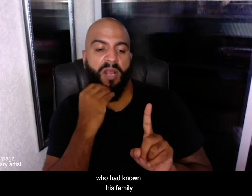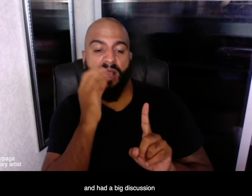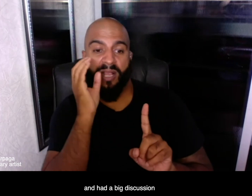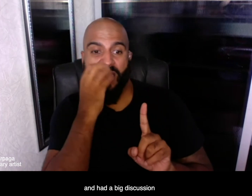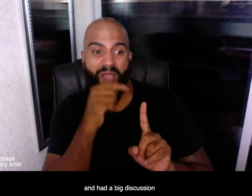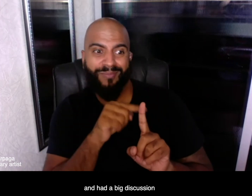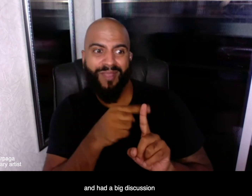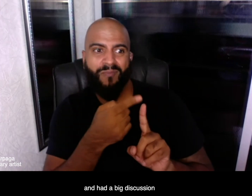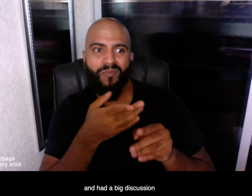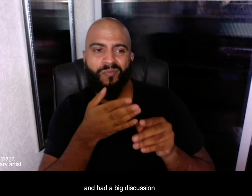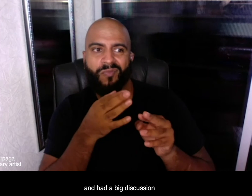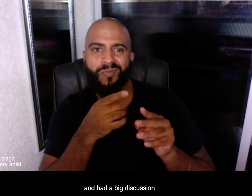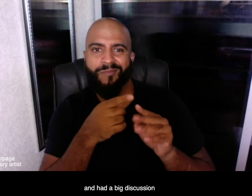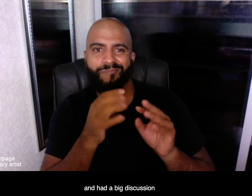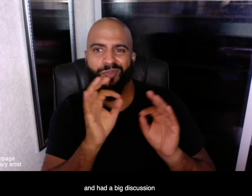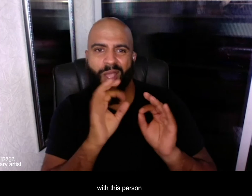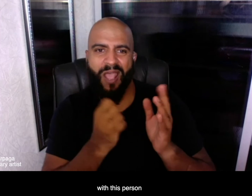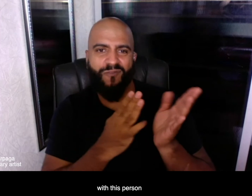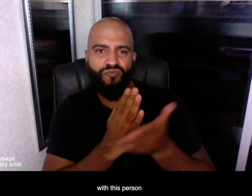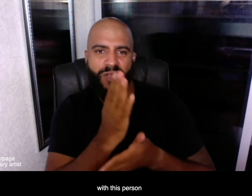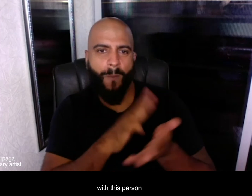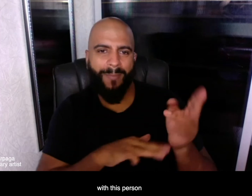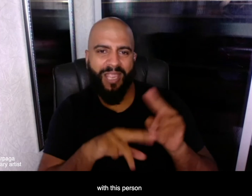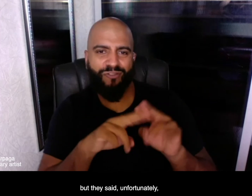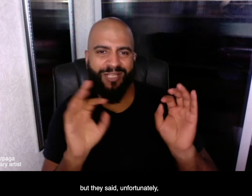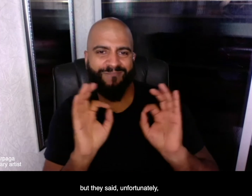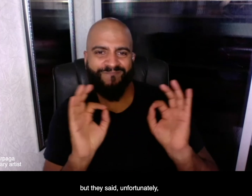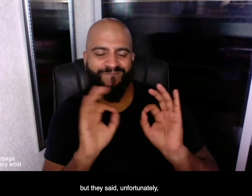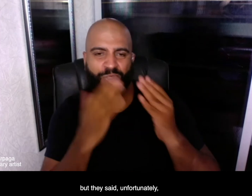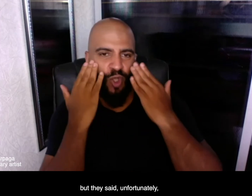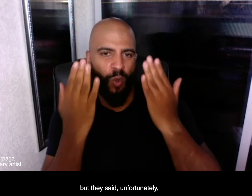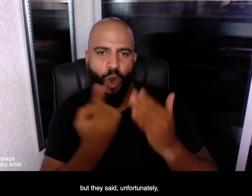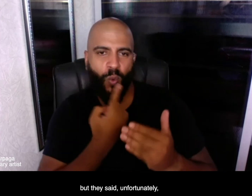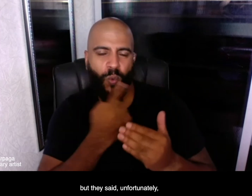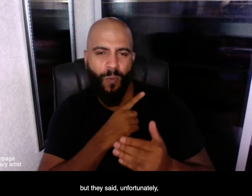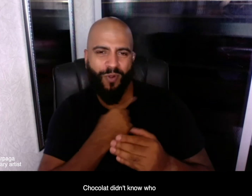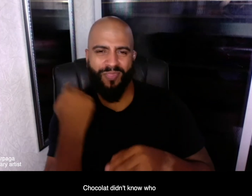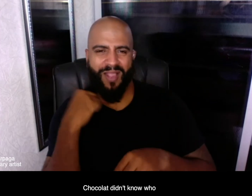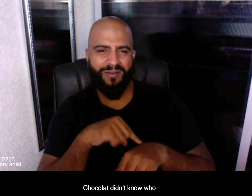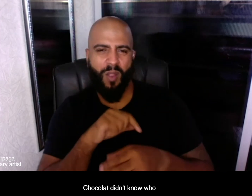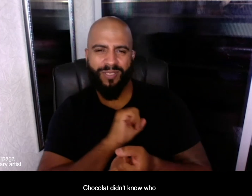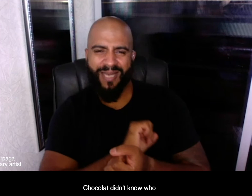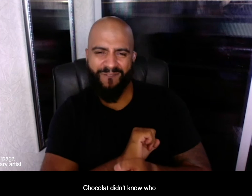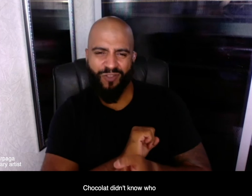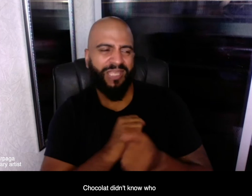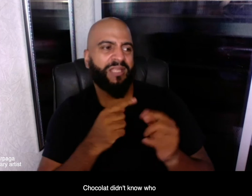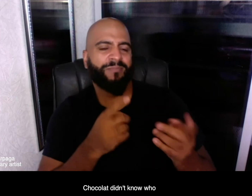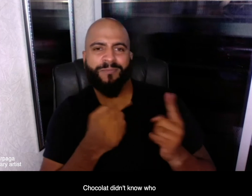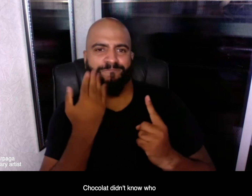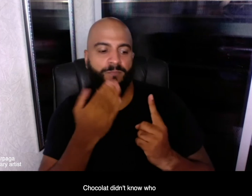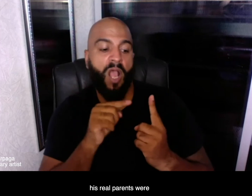family and had a big discussion with this person. But they said, unfortunately, Chocolate didn't know who his real